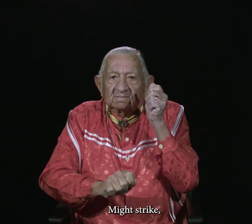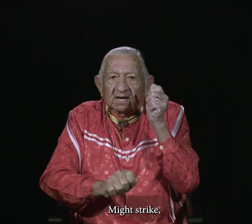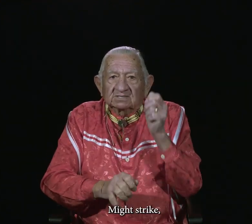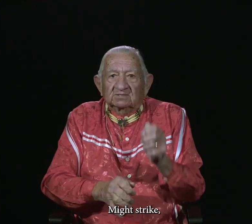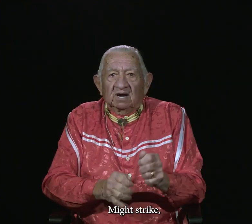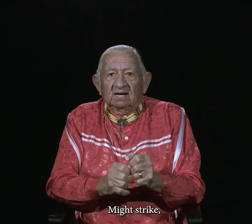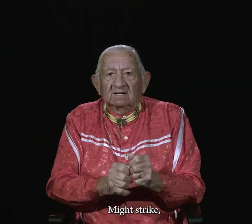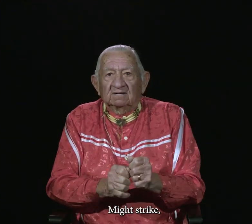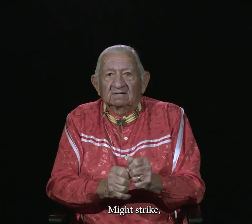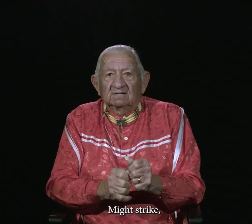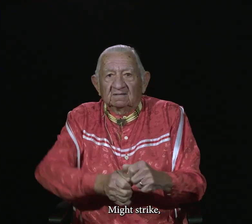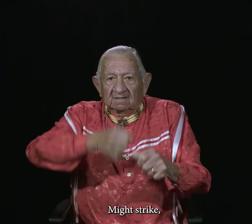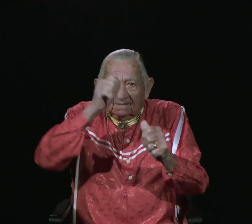Might strike